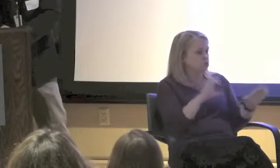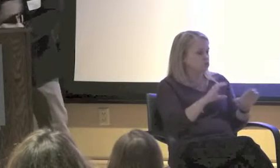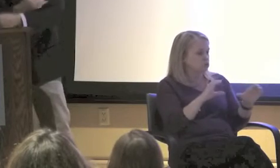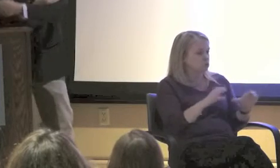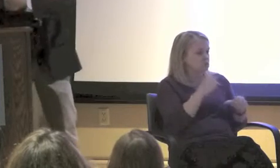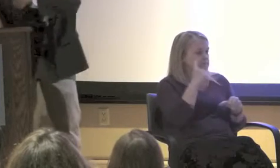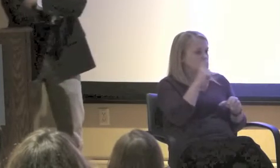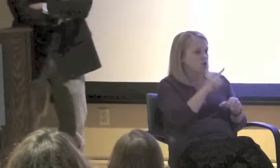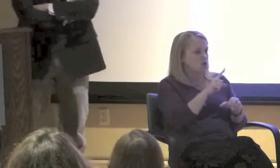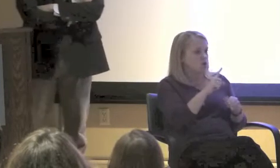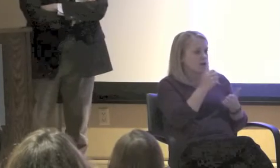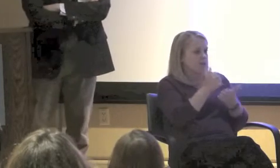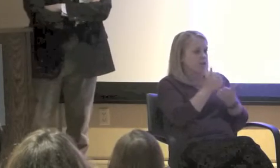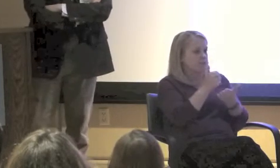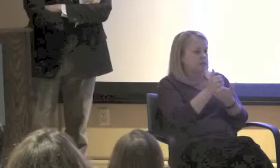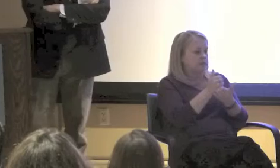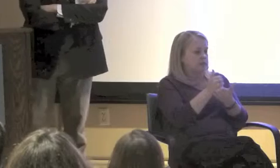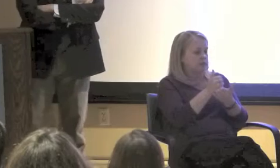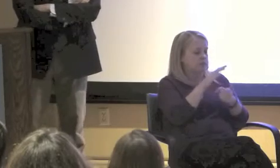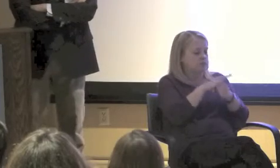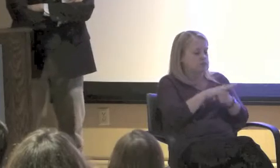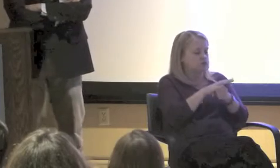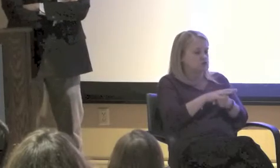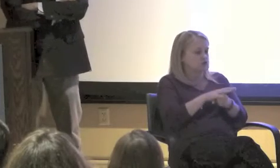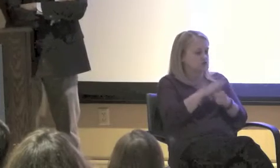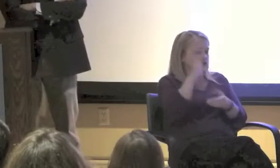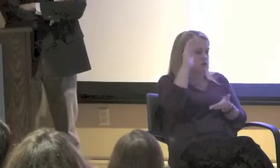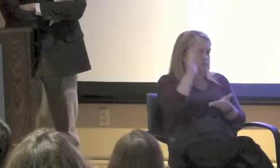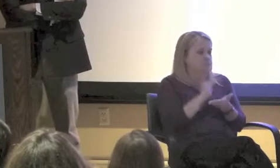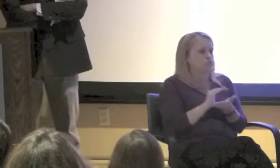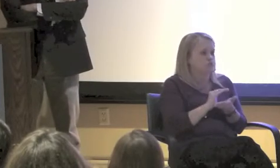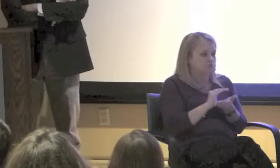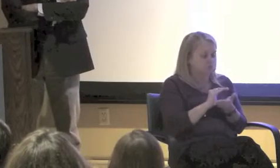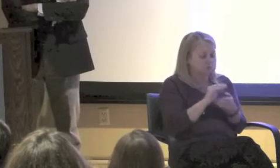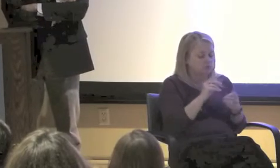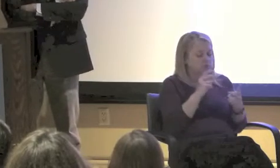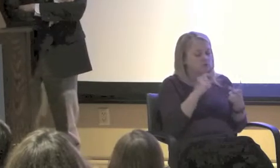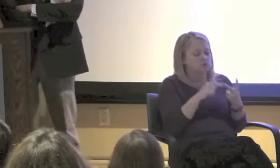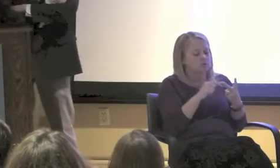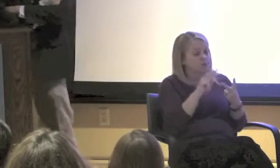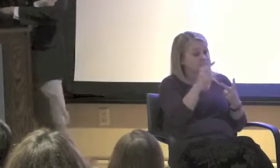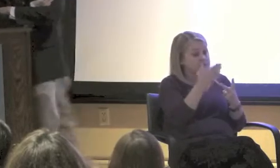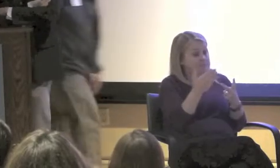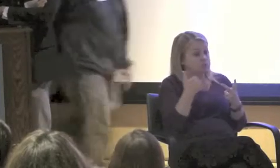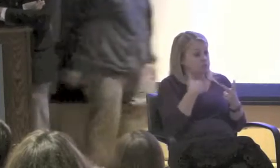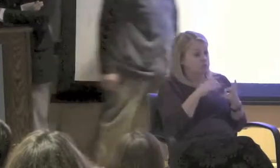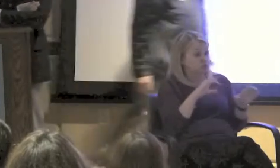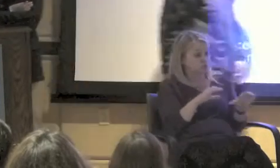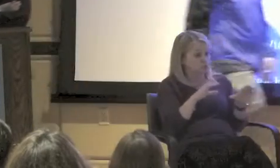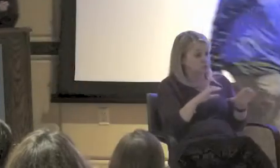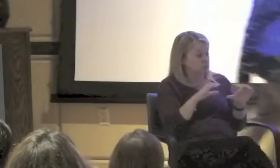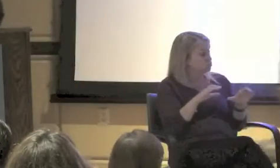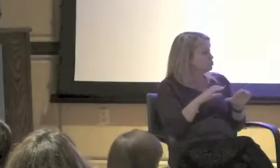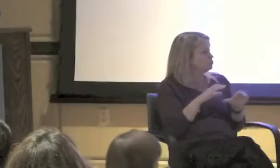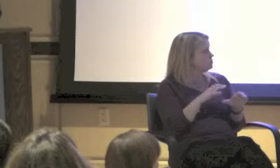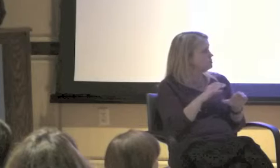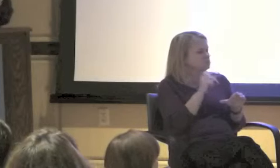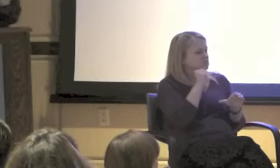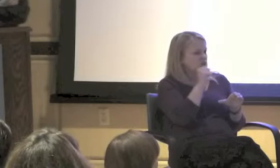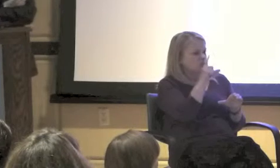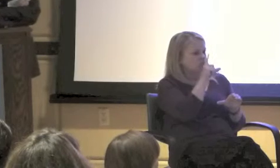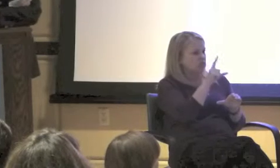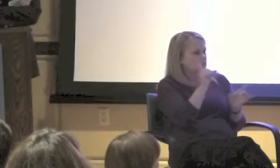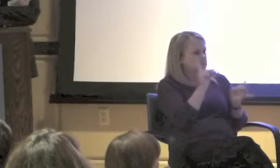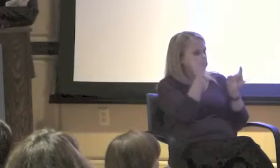to relieve high pressures in the bladder. So the second thing that we can do that's a little less